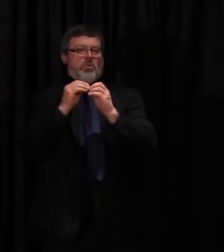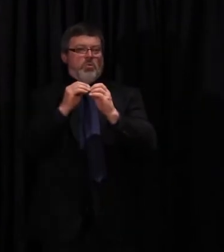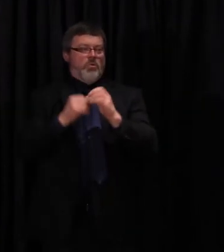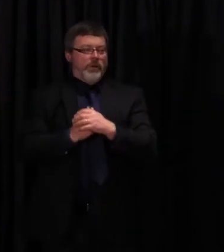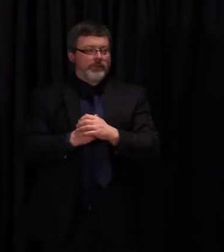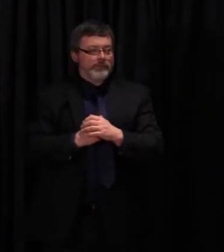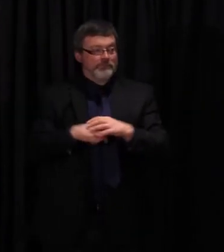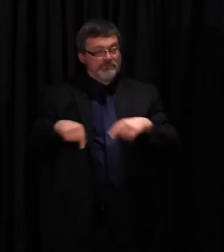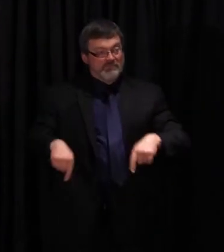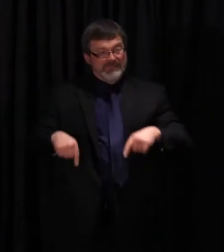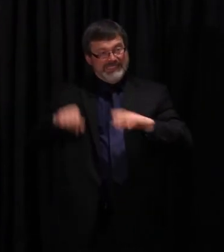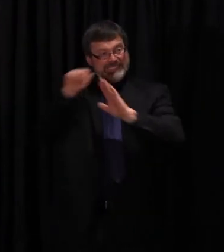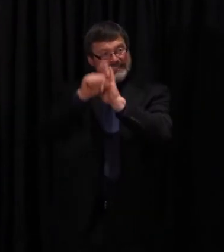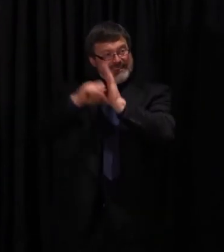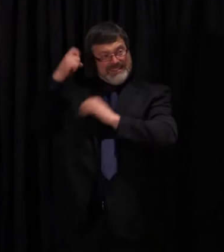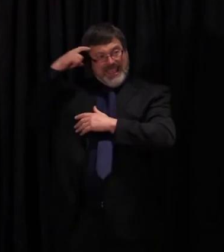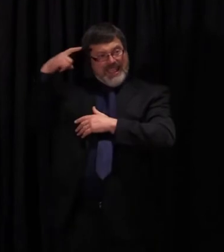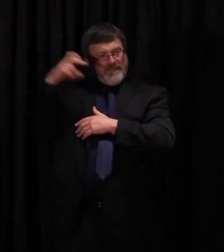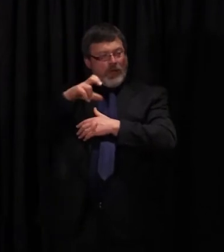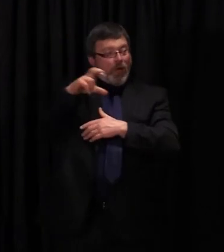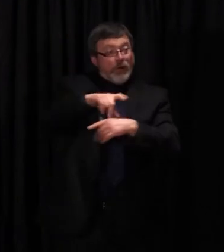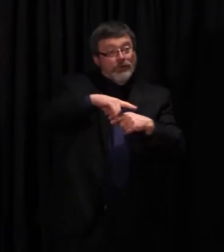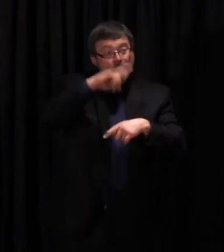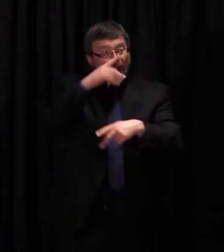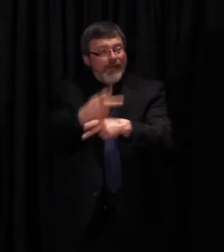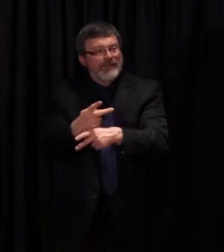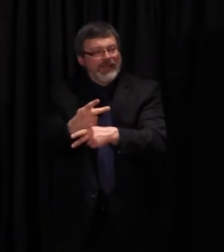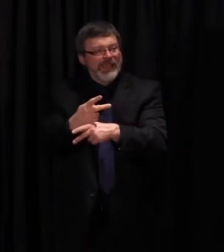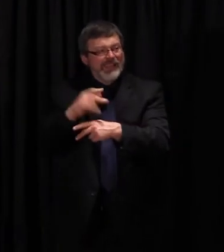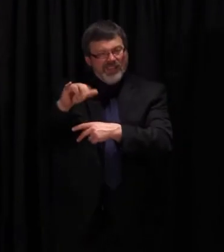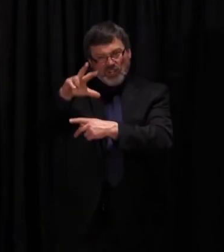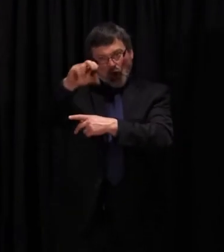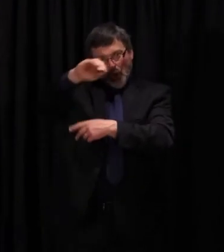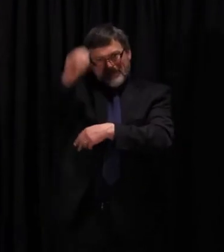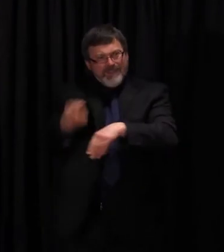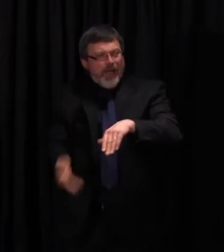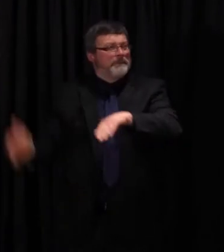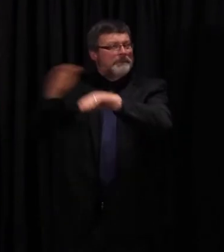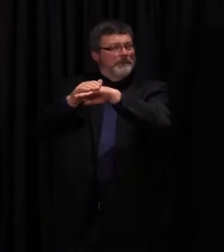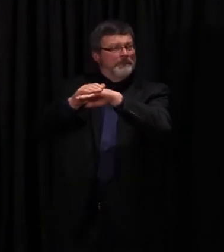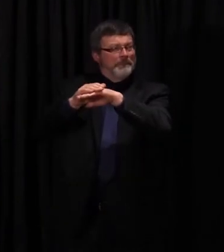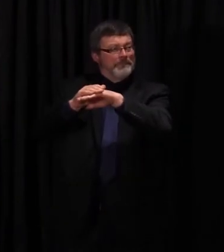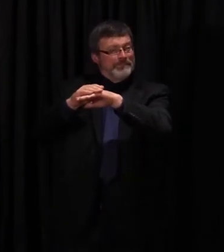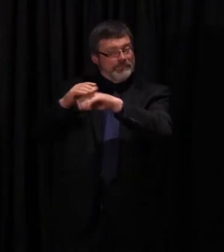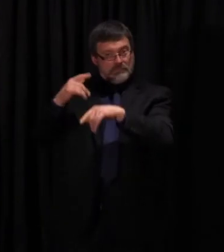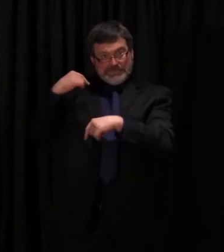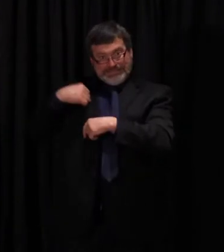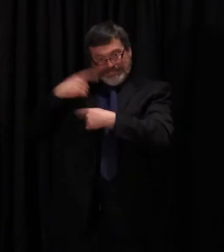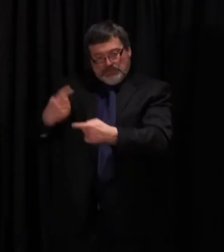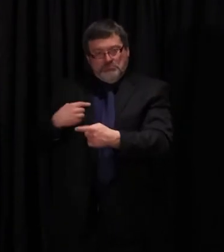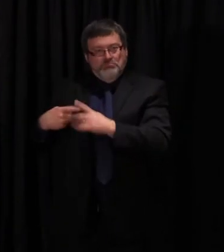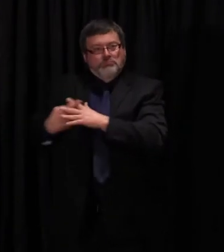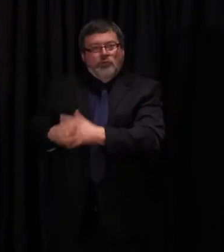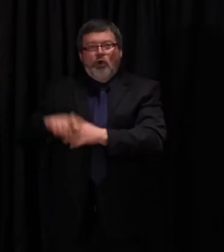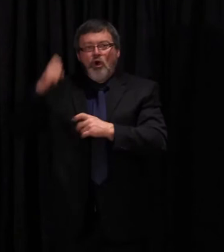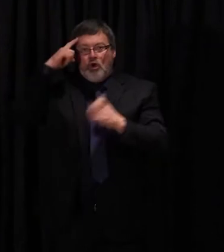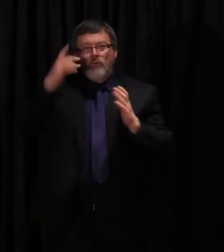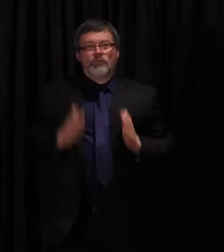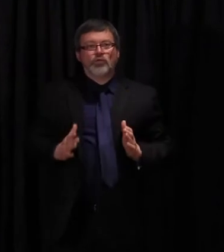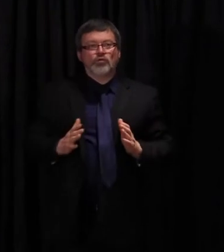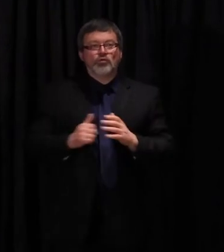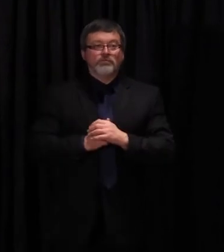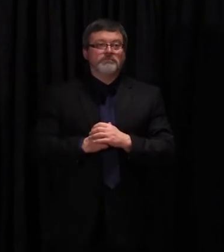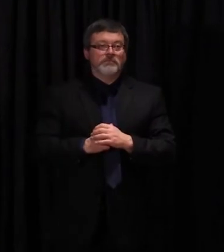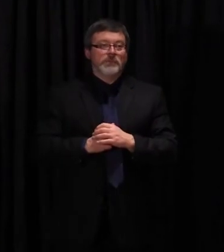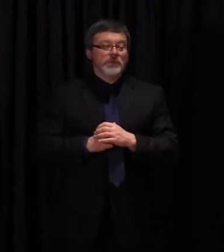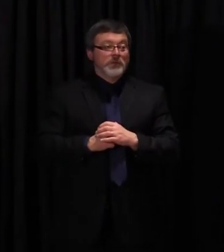childcare by over 30% since I took office. To build on that, I'll propose changes to